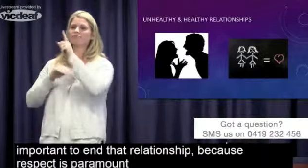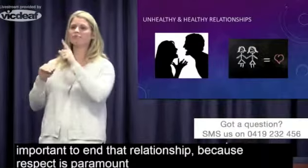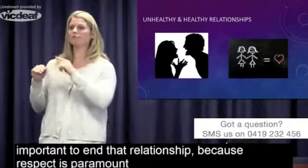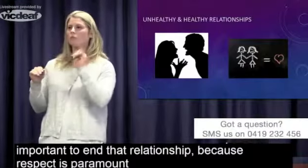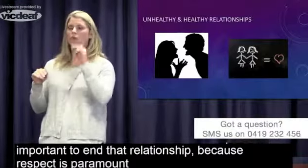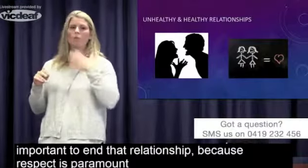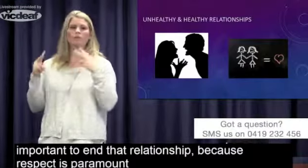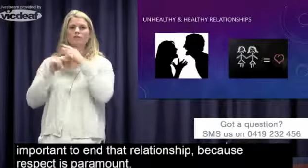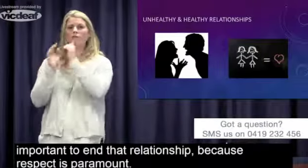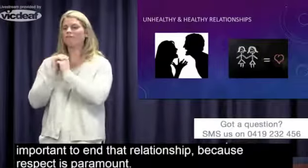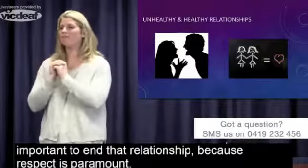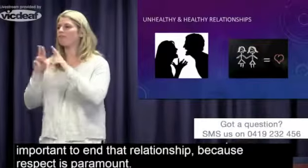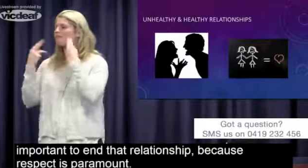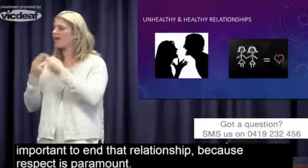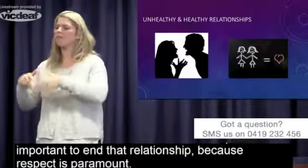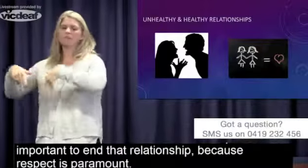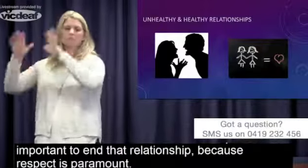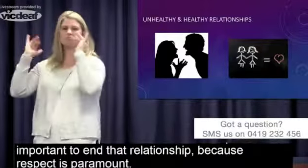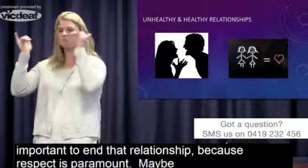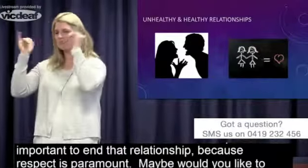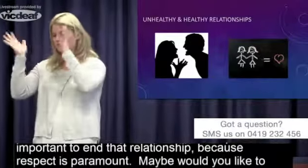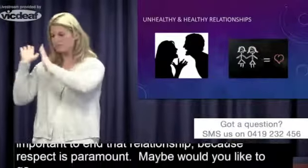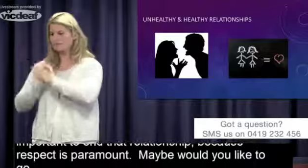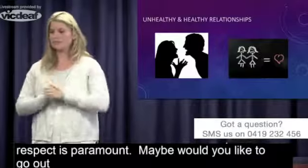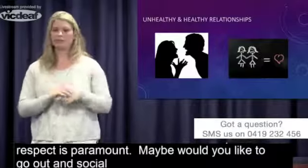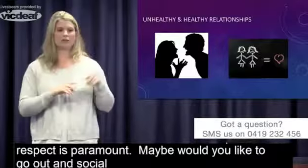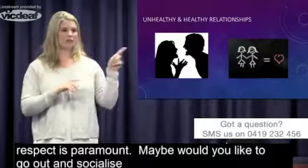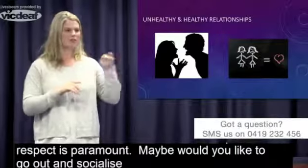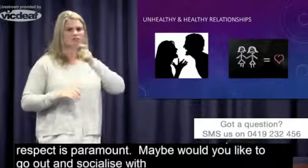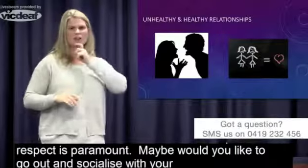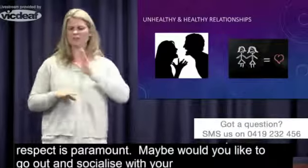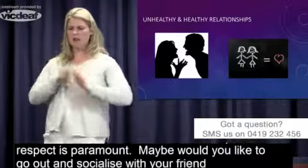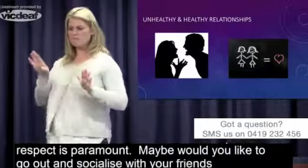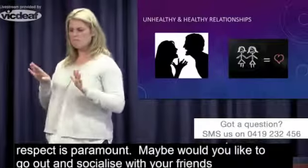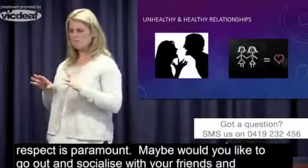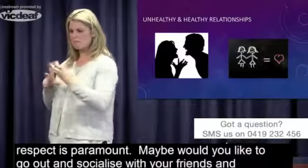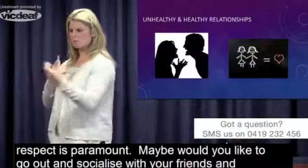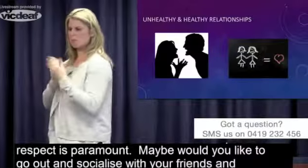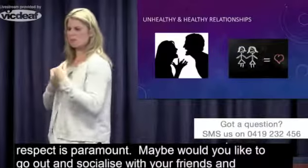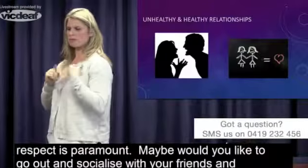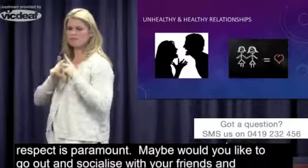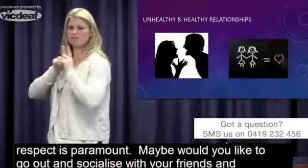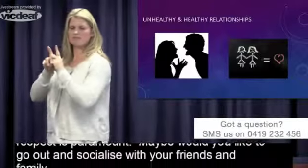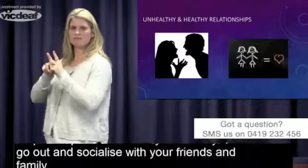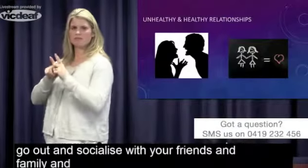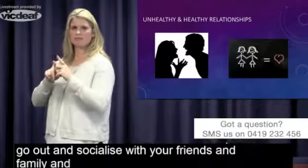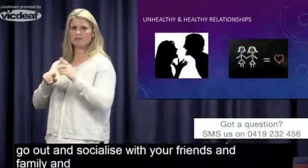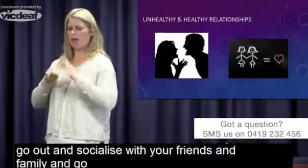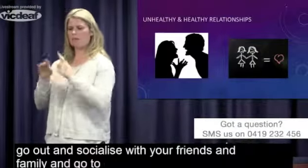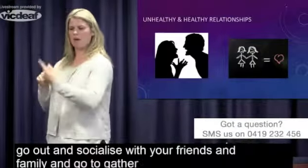Maybe you'd like to go out and socialise with your friends and family and go to gatherings with other people, and your partner